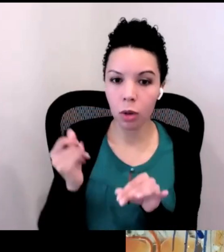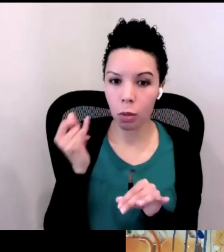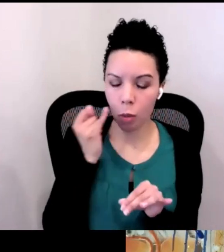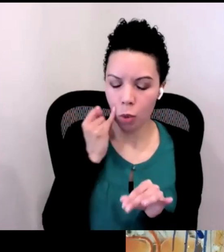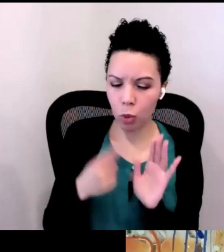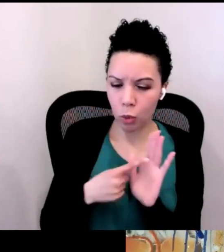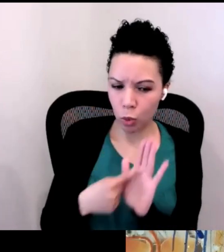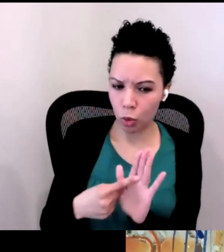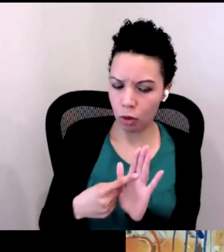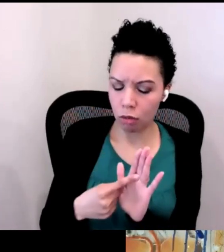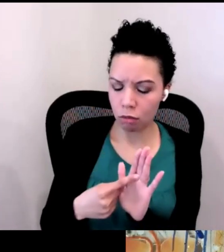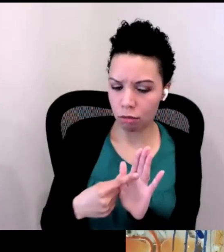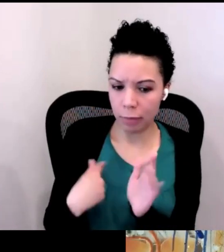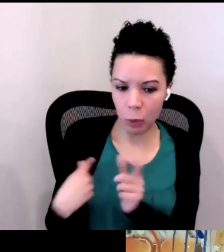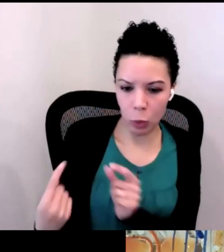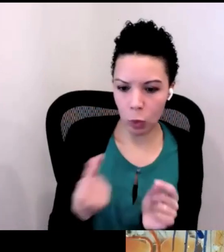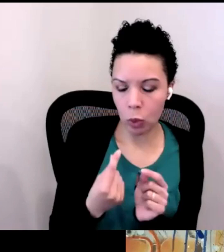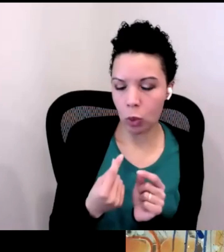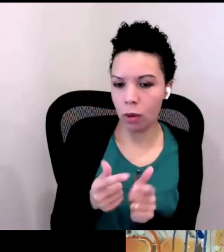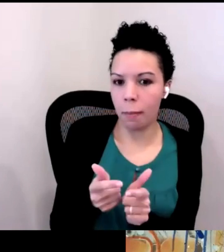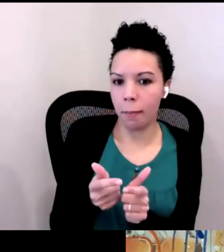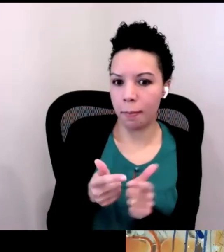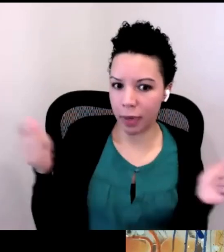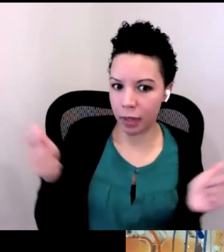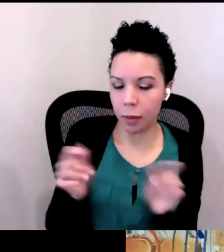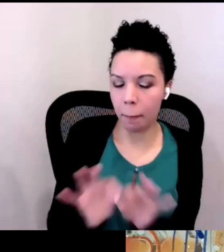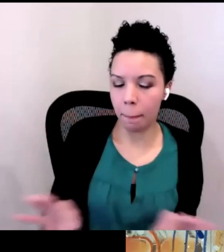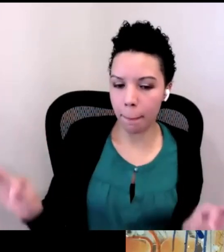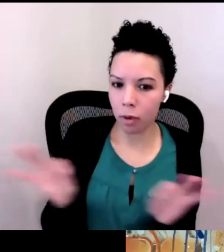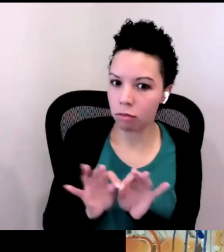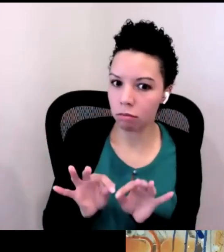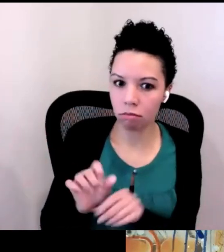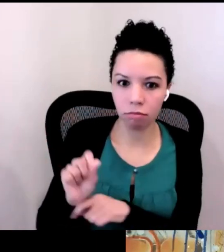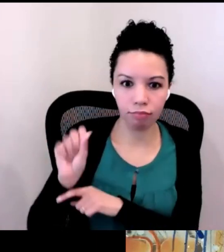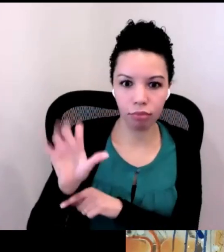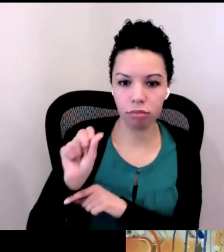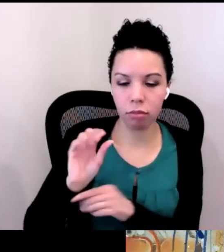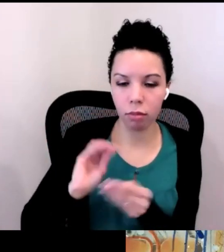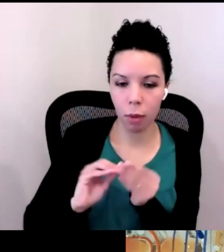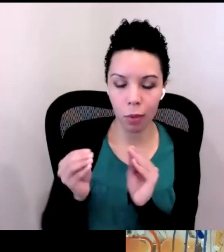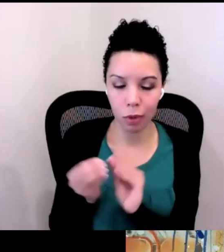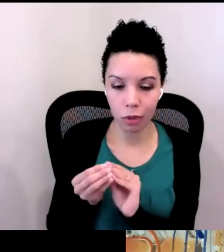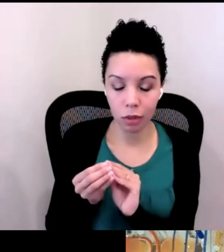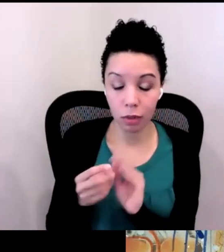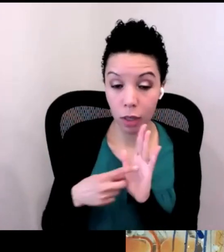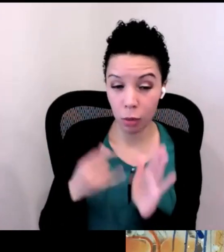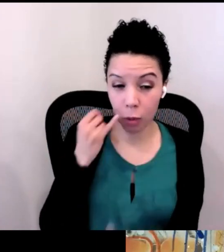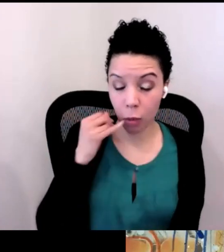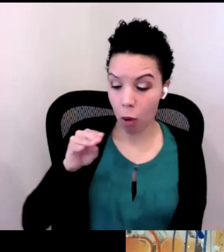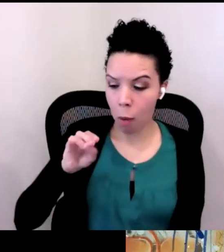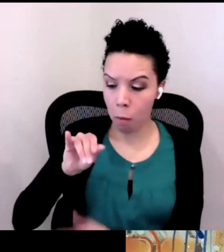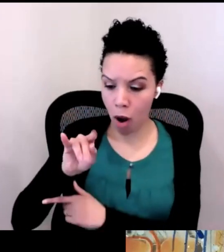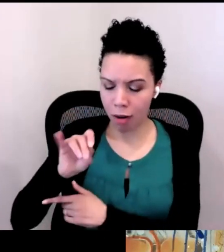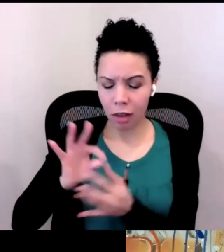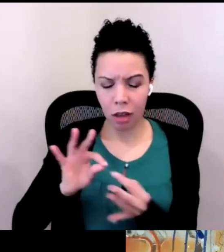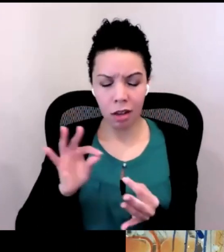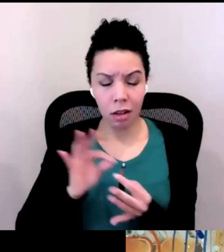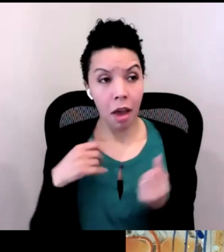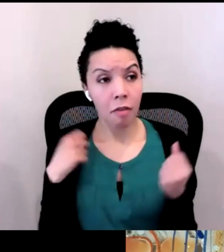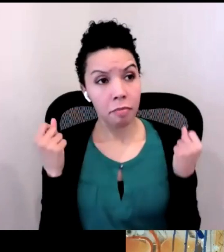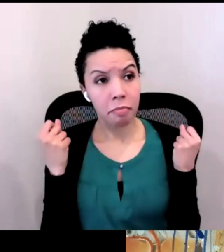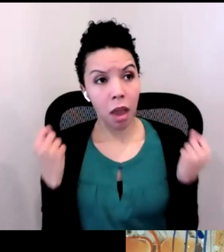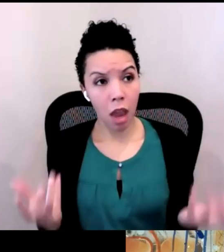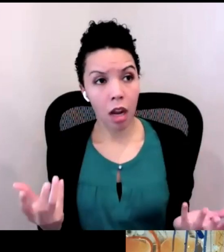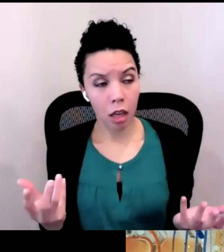something you've done, you got to use your numbers, right? I mean, if Marnie said we had a lot of impressions online, what's a lot? Who would have ever thought it was 500